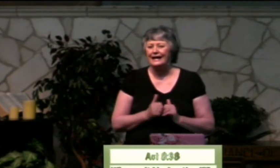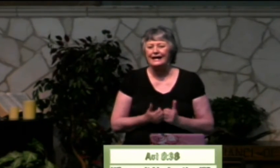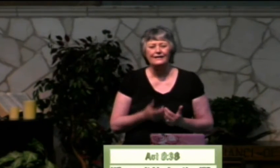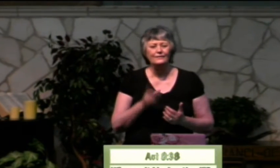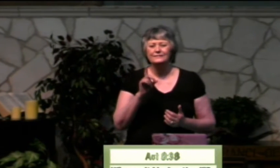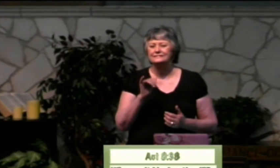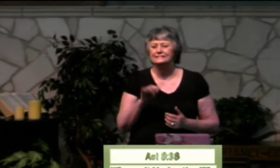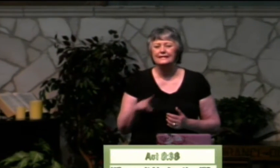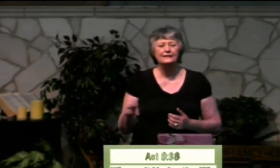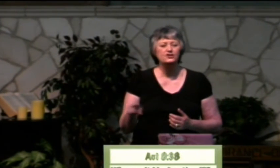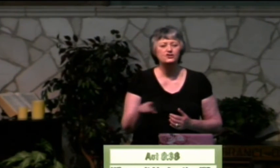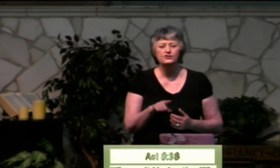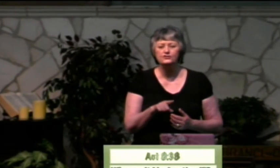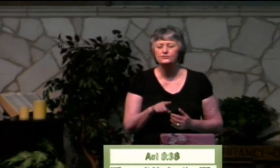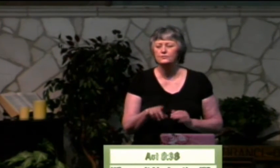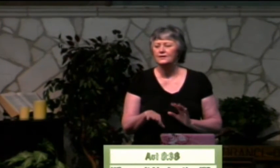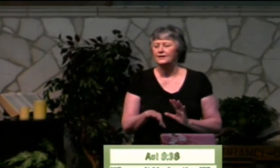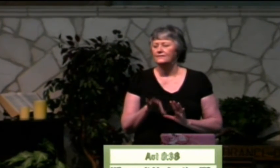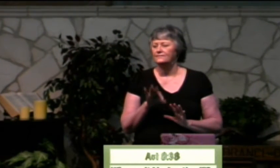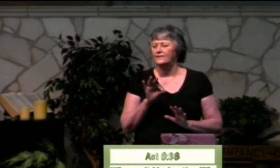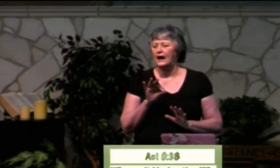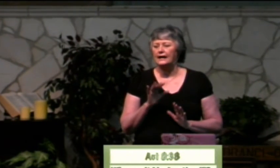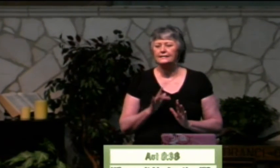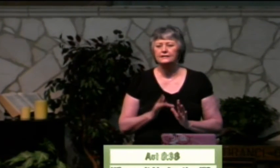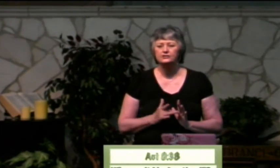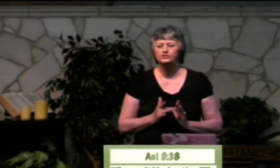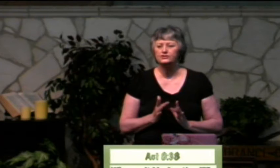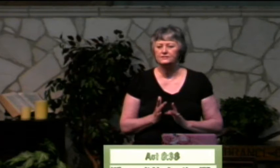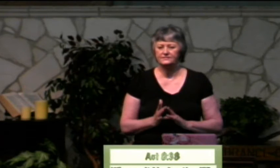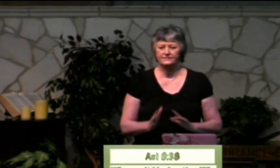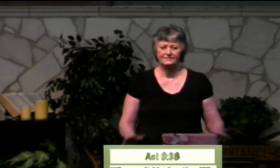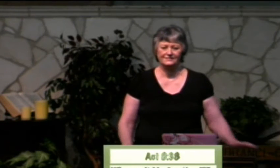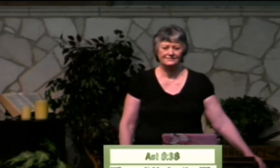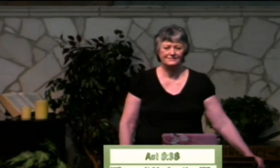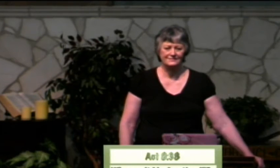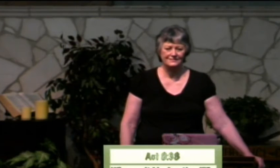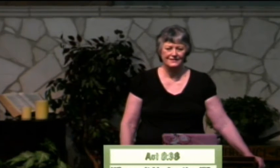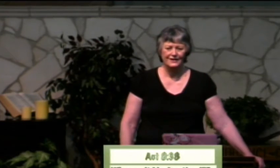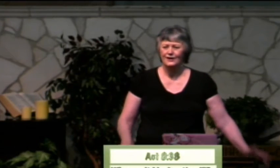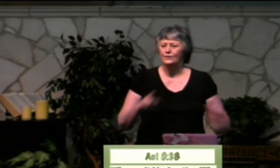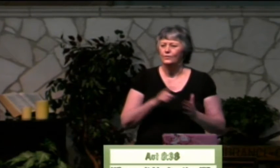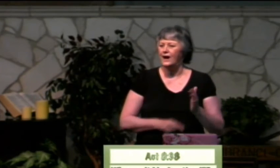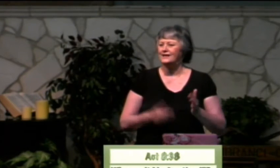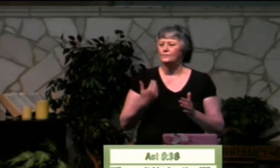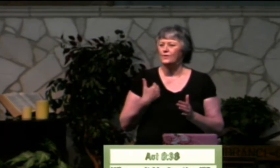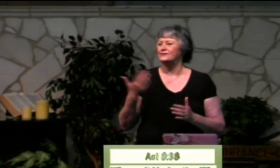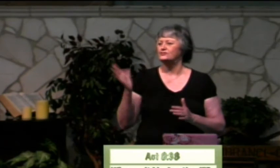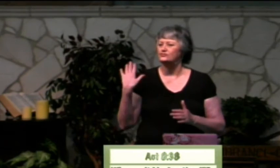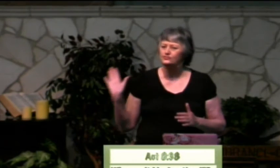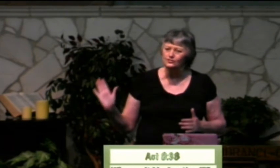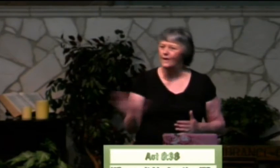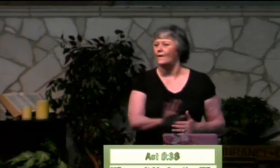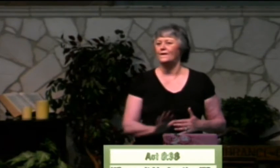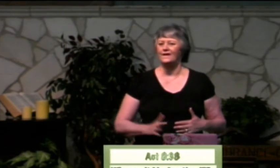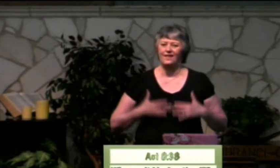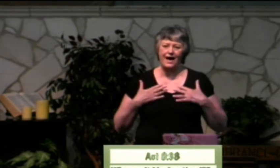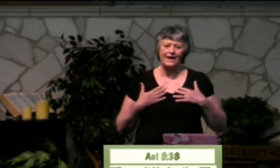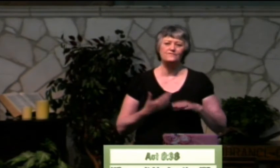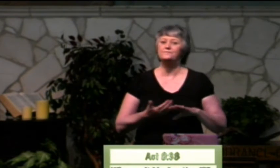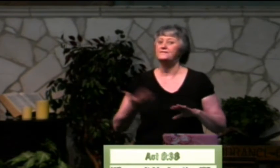How did you find Jesus? What was your life